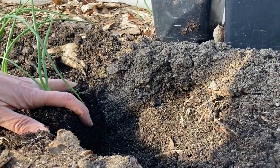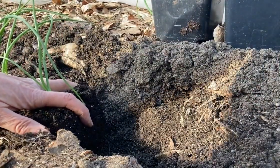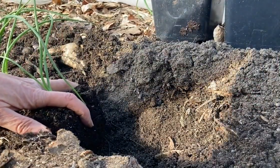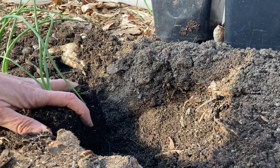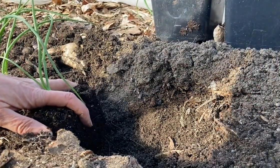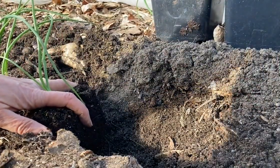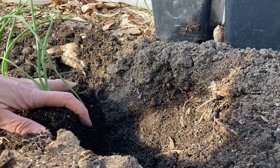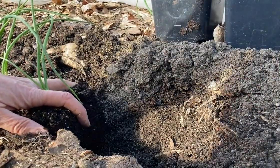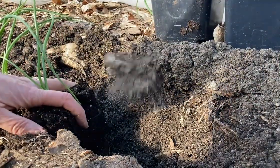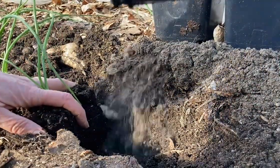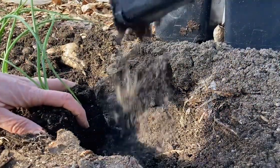keep them pulled.